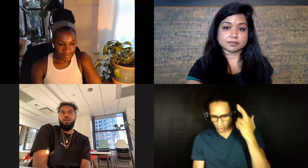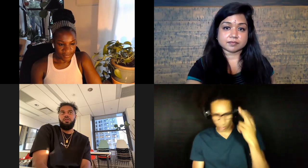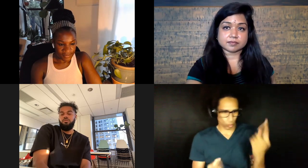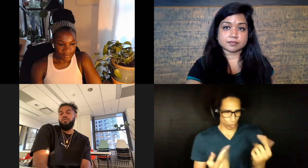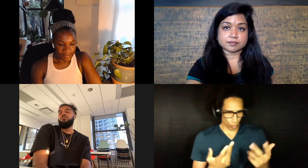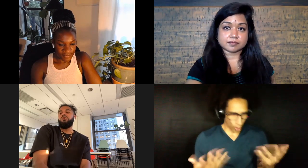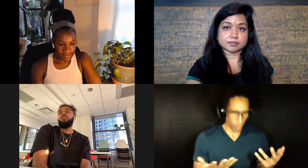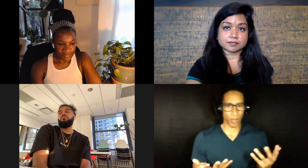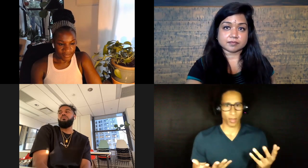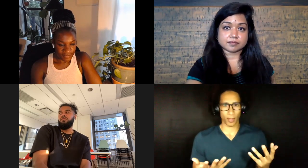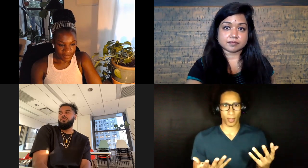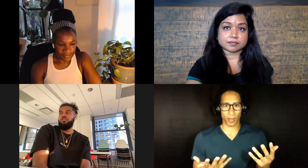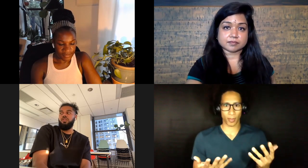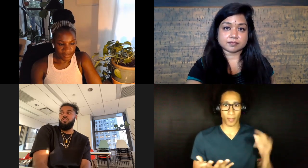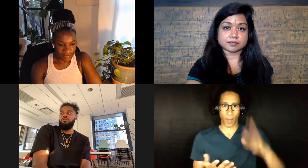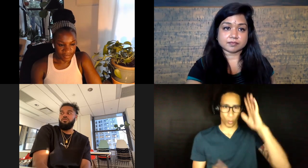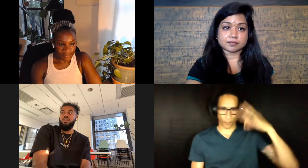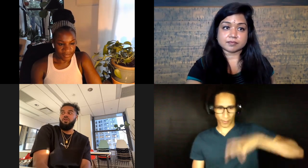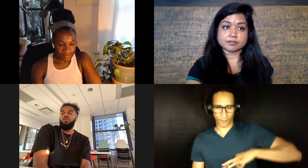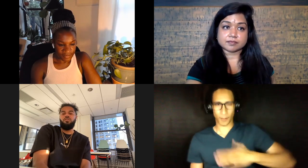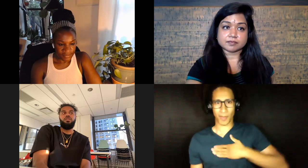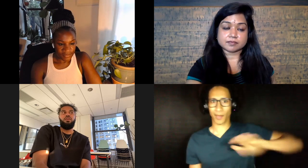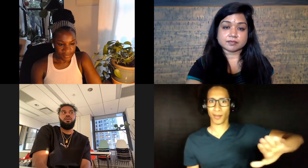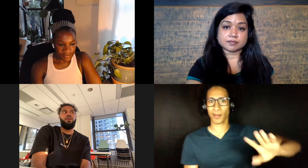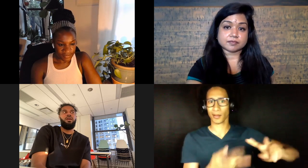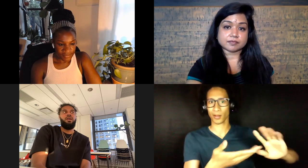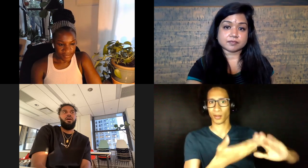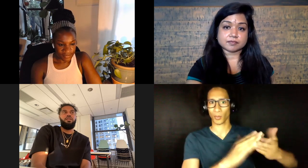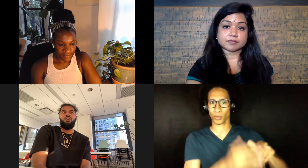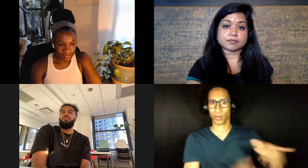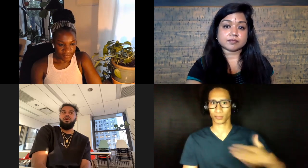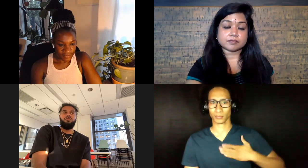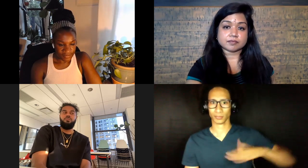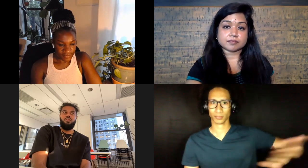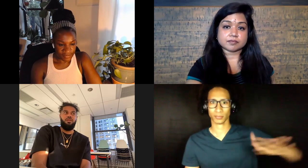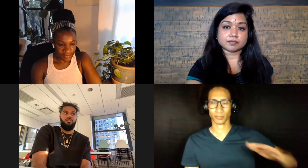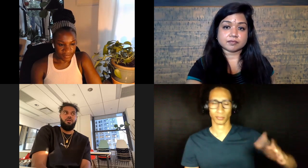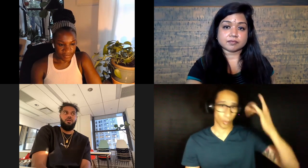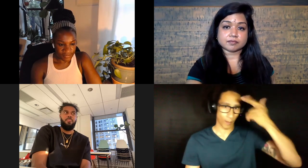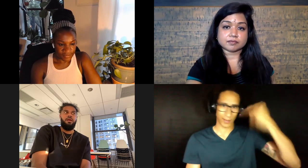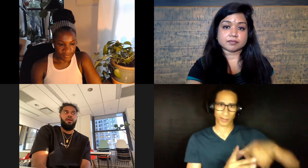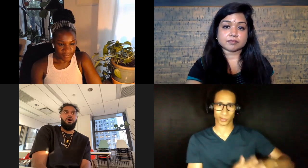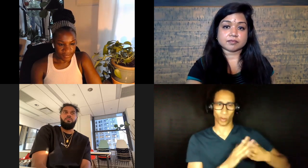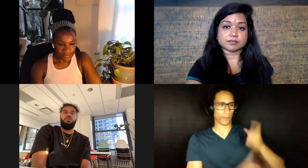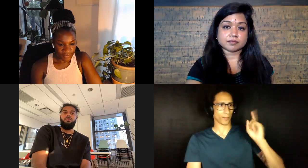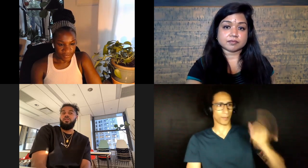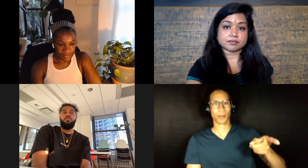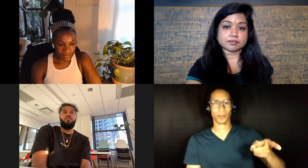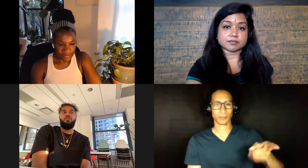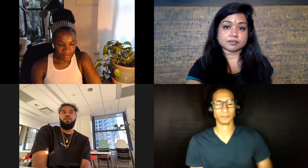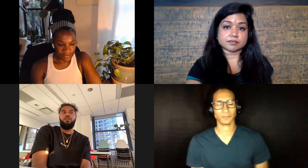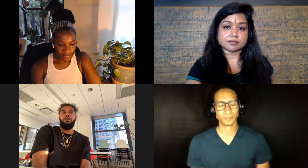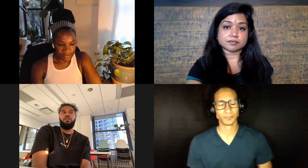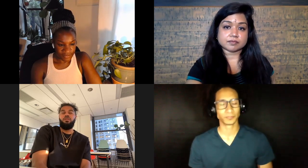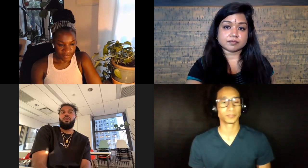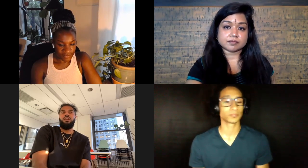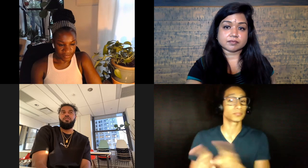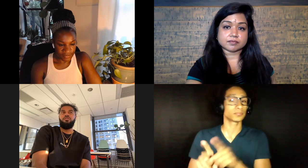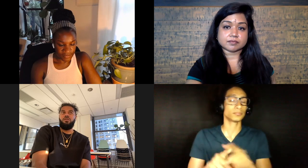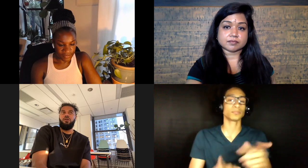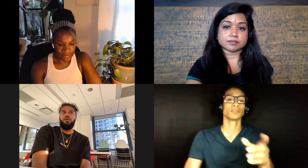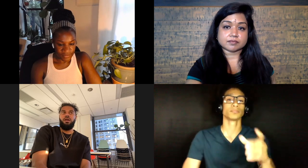can help is continuously to learn. What I can do is understand and ask questions of, you know, is this okay to say? Is this not okay to do? What is good here? What is